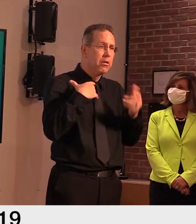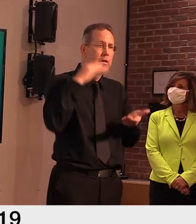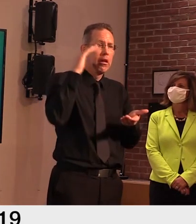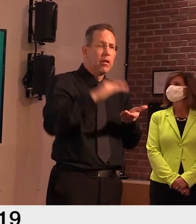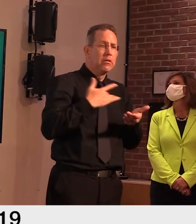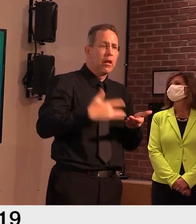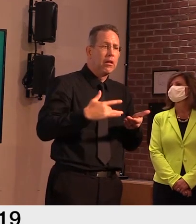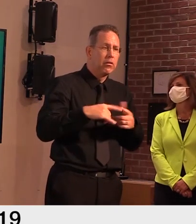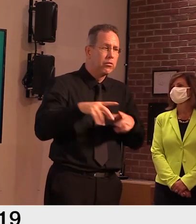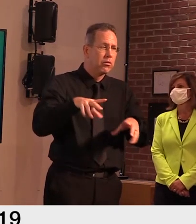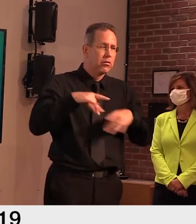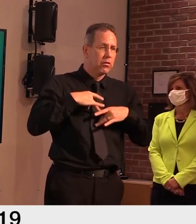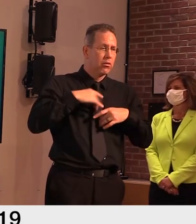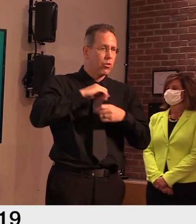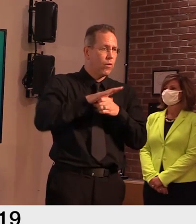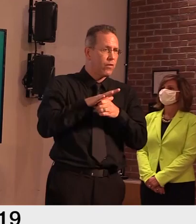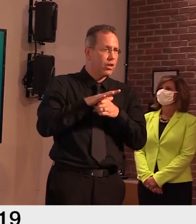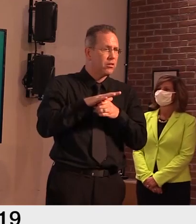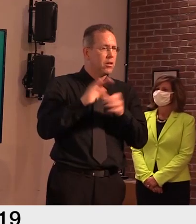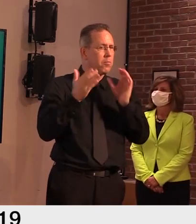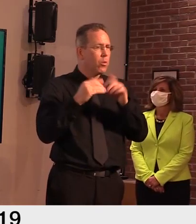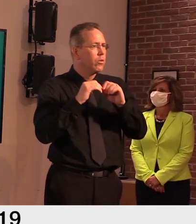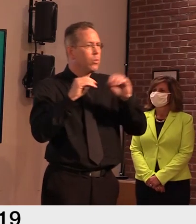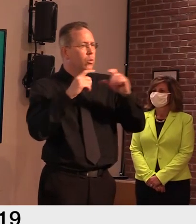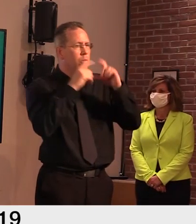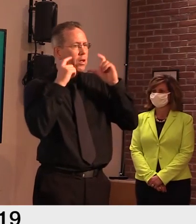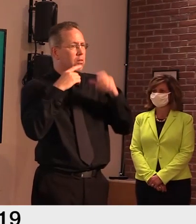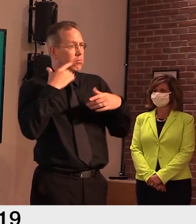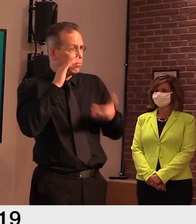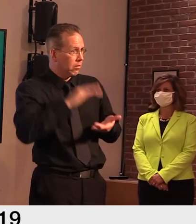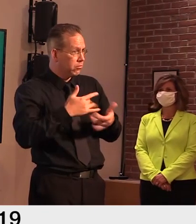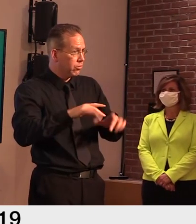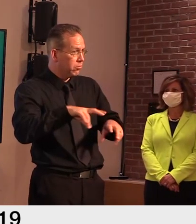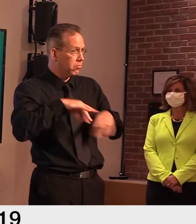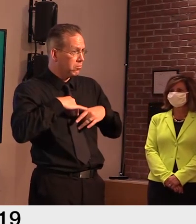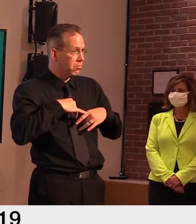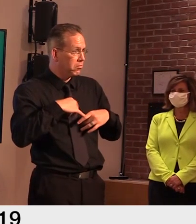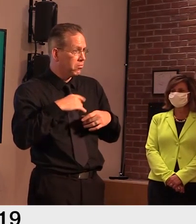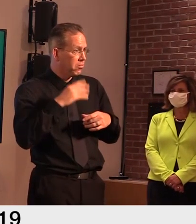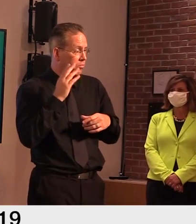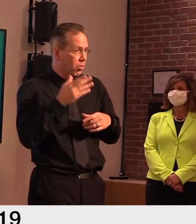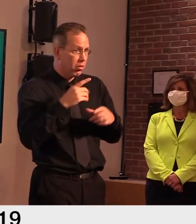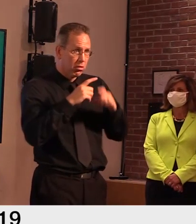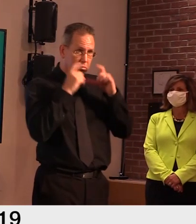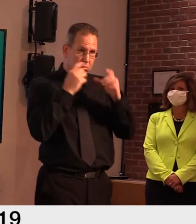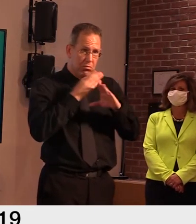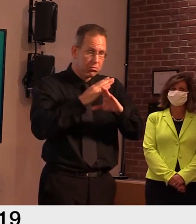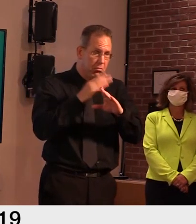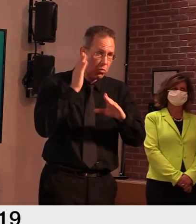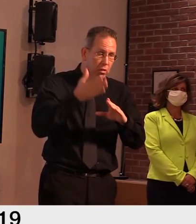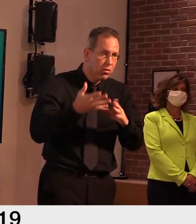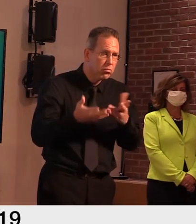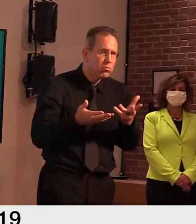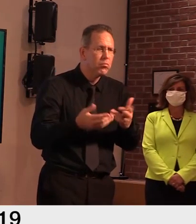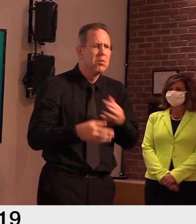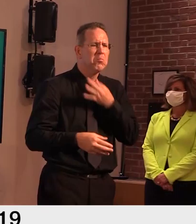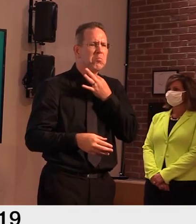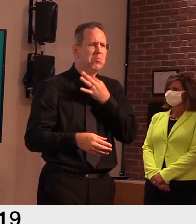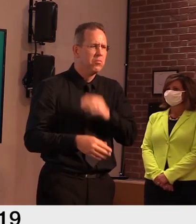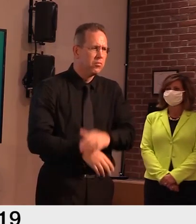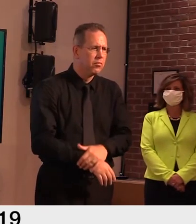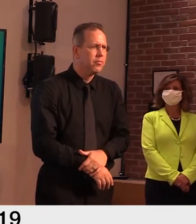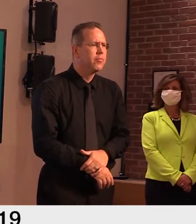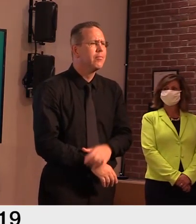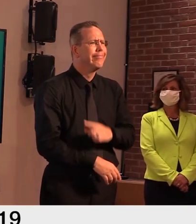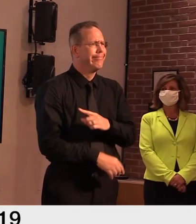yeah, if some data that, is there data that shows wearing masks makes you less